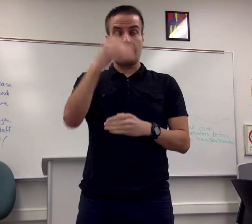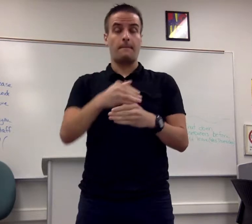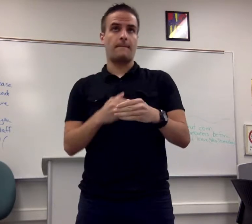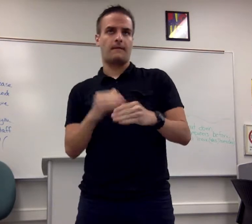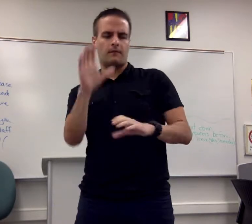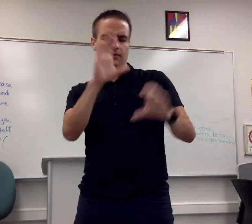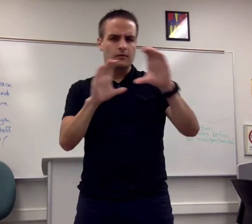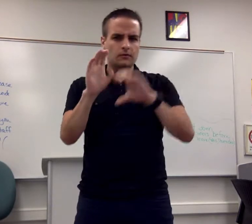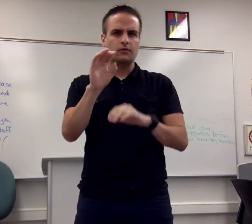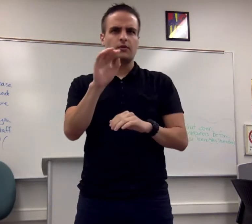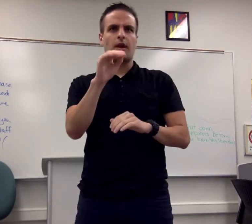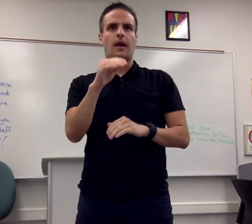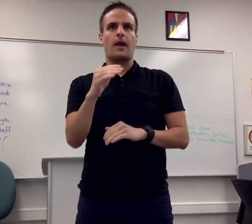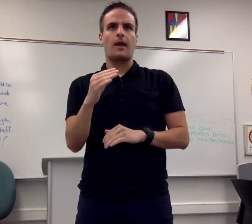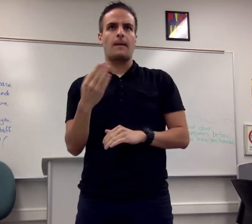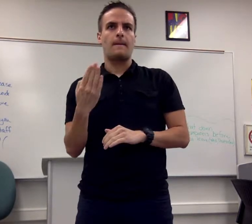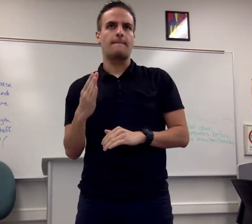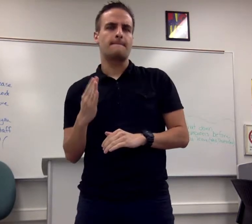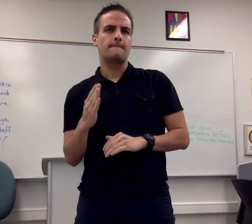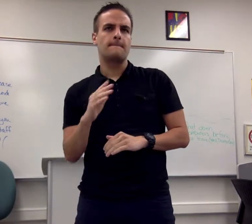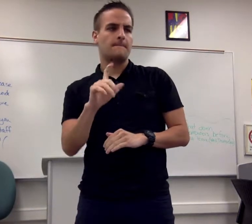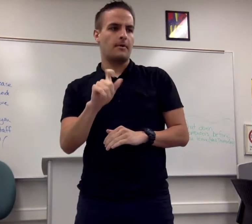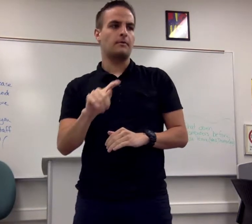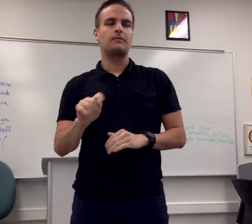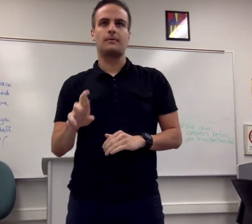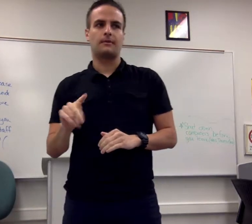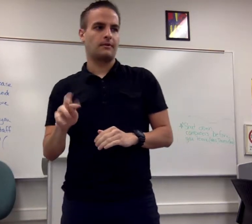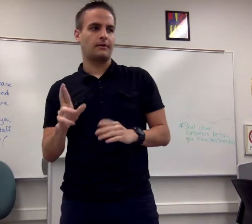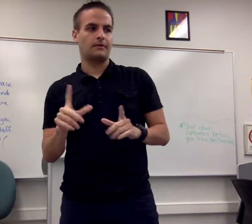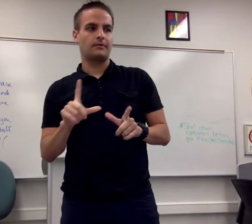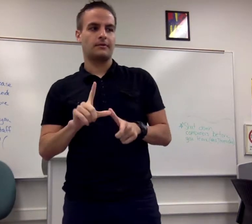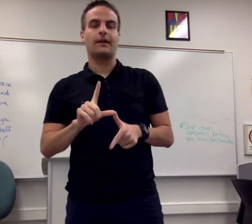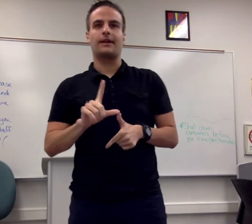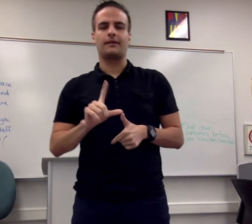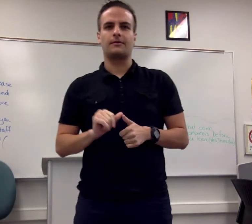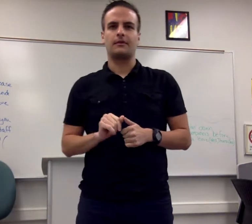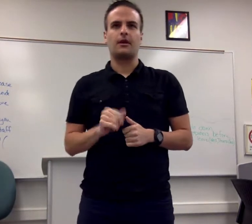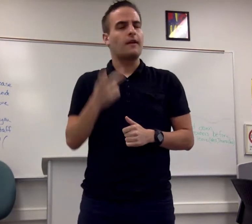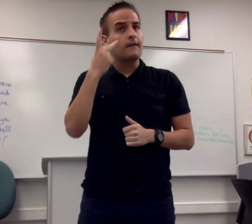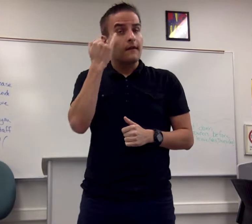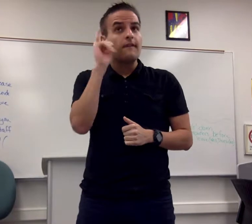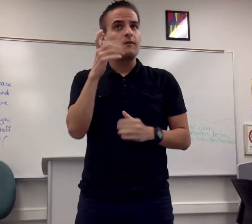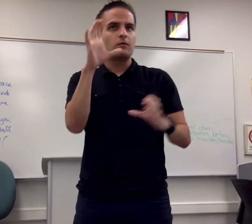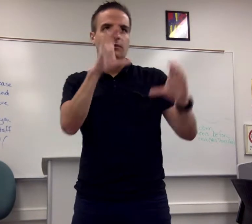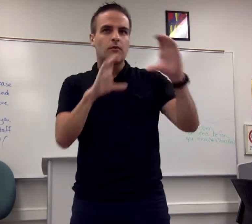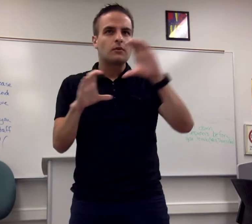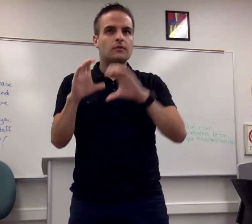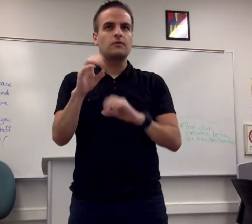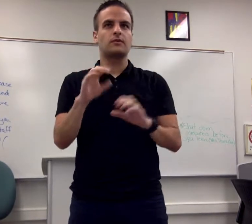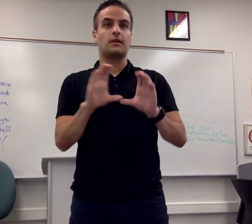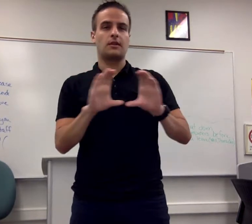blue letters, and it says something about if you want to see the interpreter certifications that have lapsed due